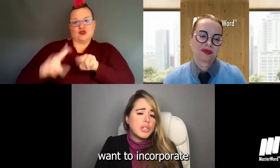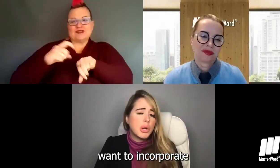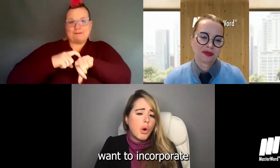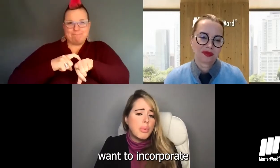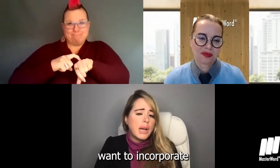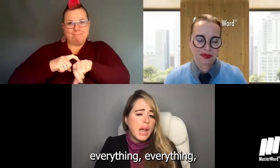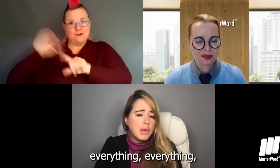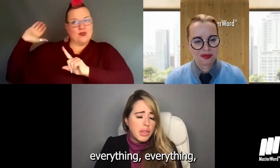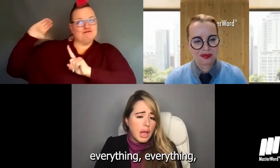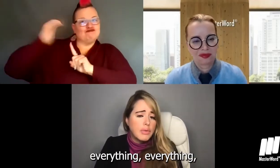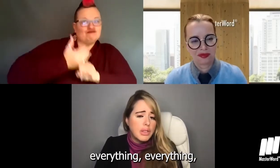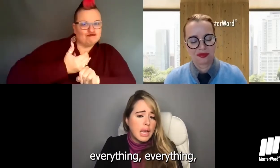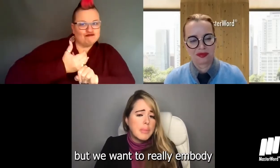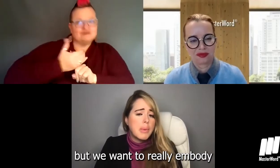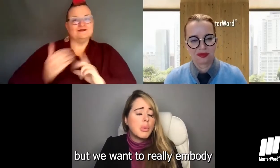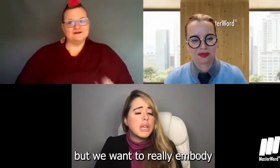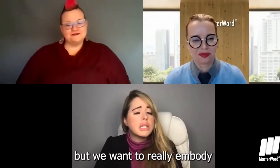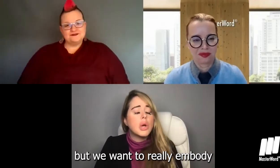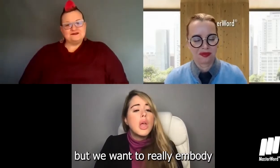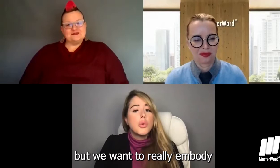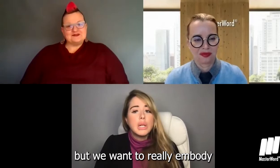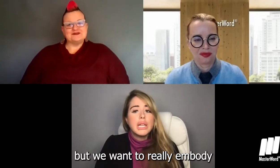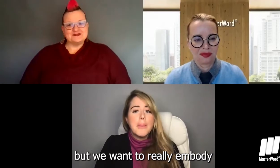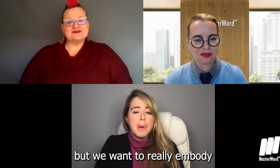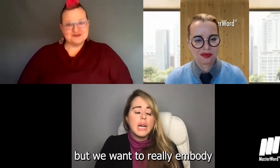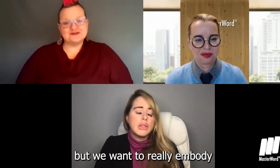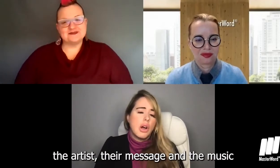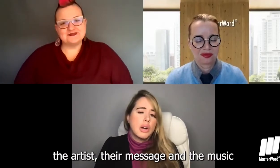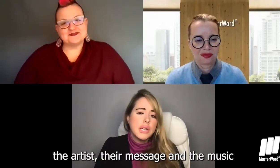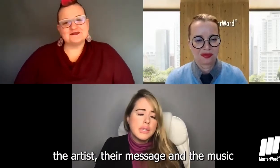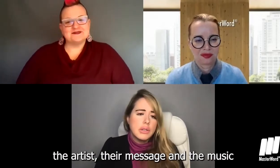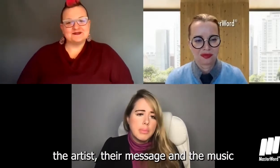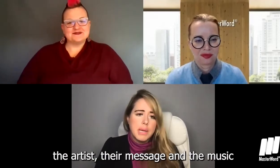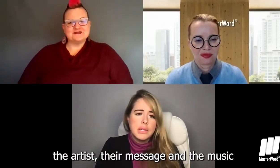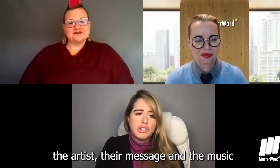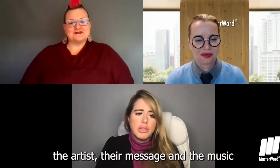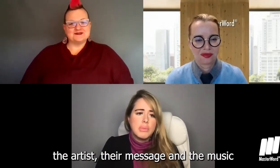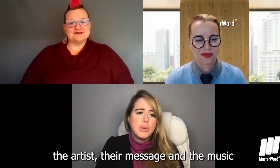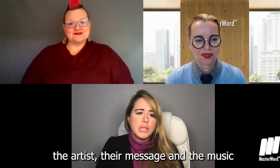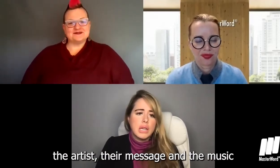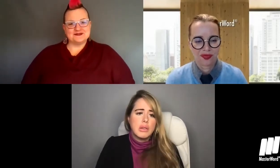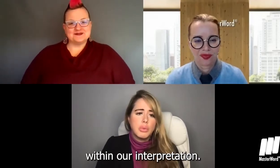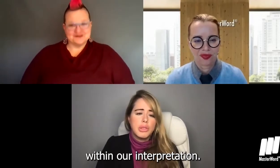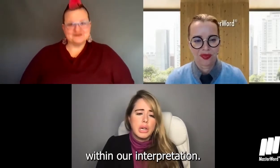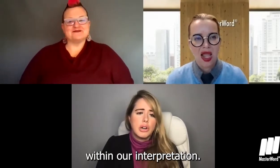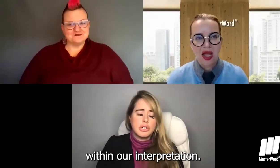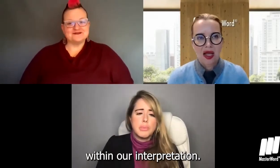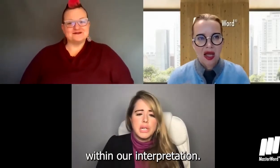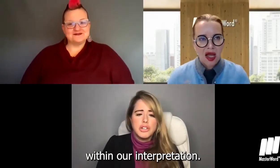to incorporate everything, but we want to really embody the artist, their message and the music within our interpretation.